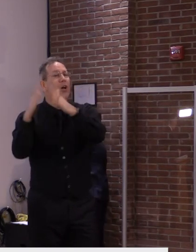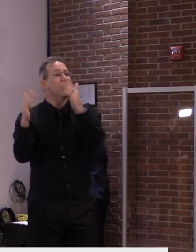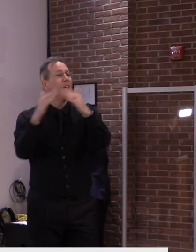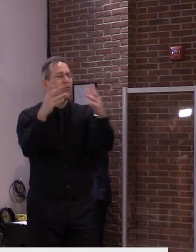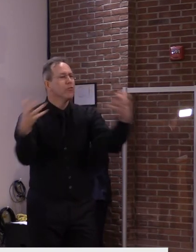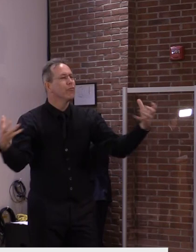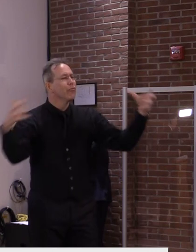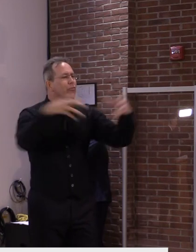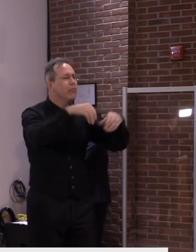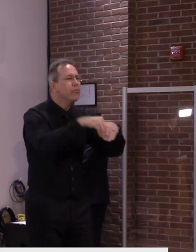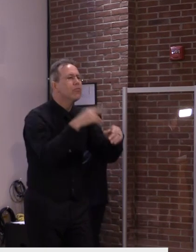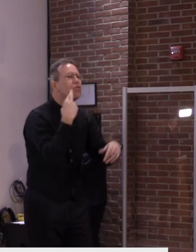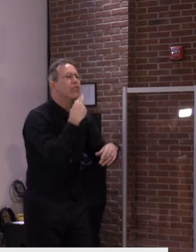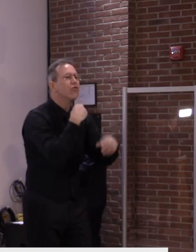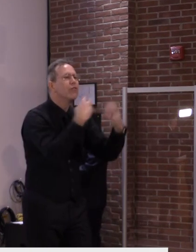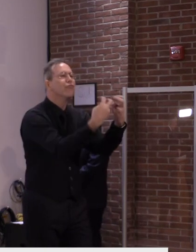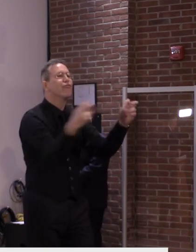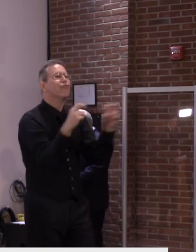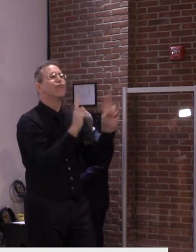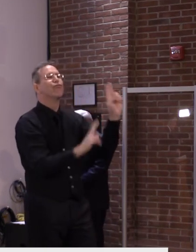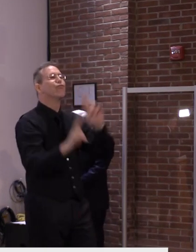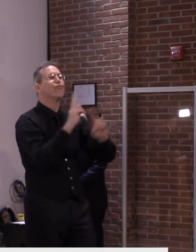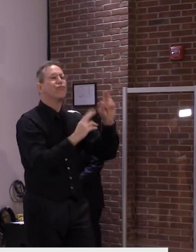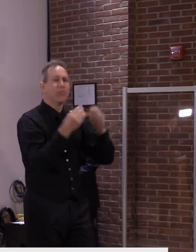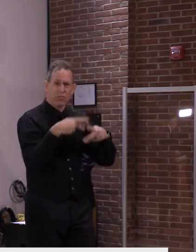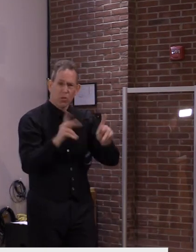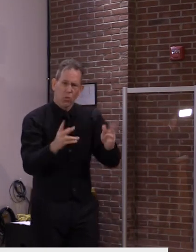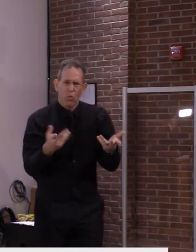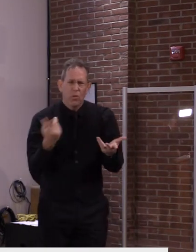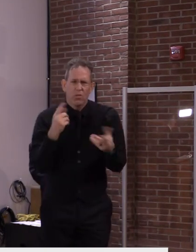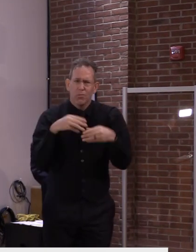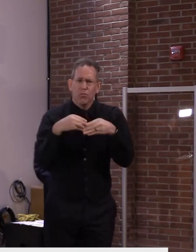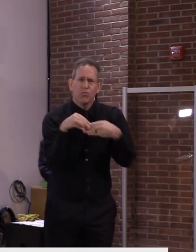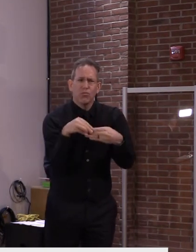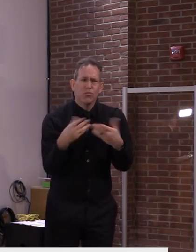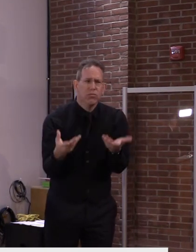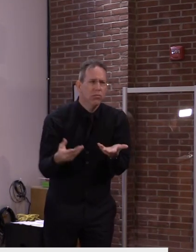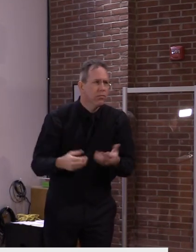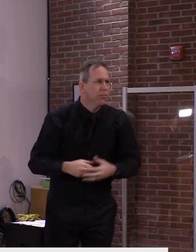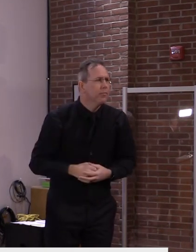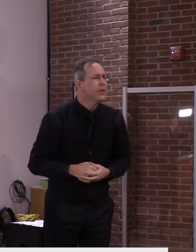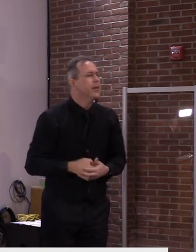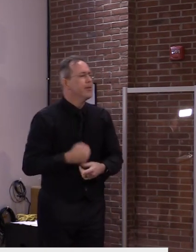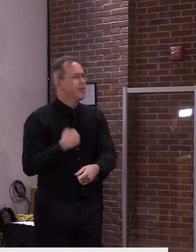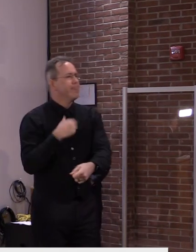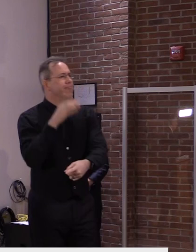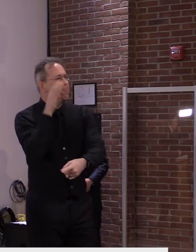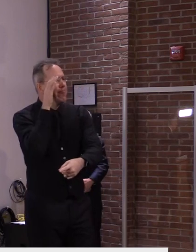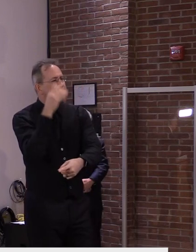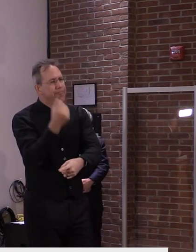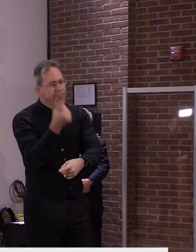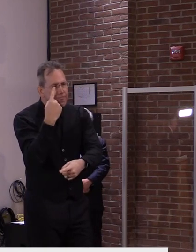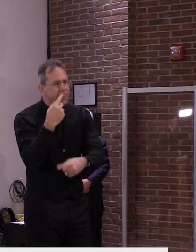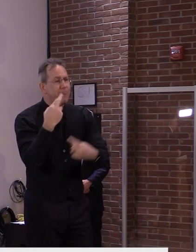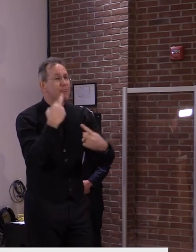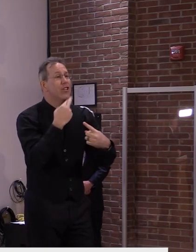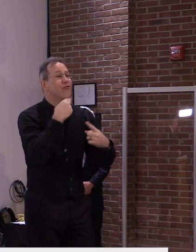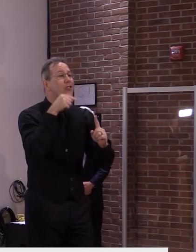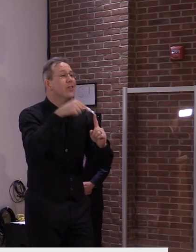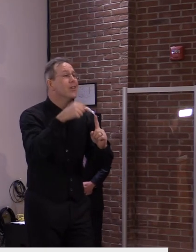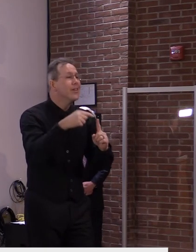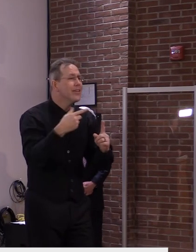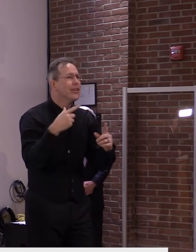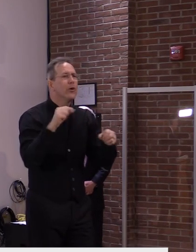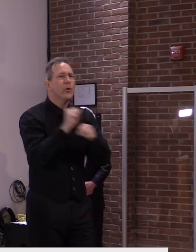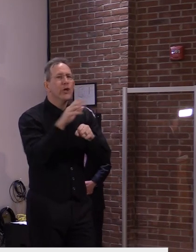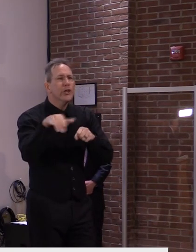Yeah, I hear from restaurant owners that are trying to navigate that, and we really do appreciate the folks that are the restaurant owners that are holding that